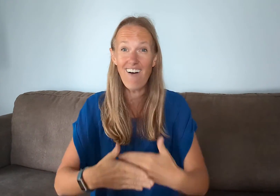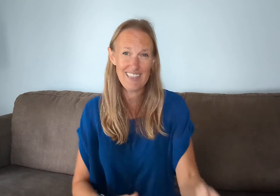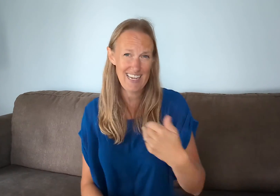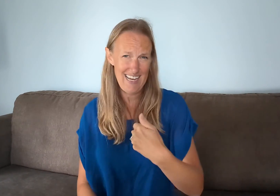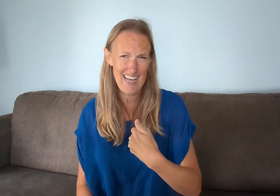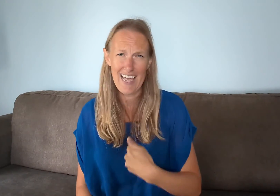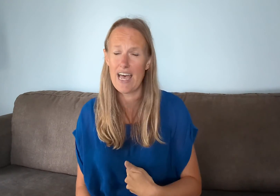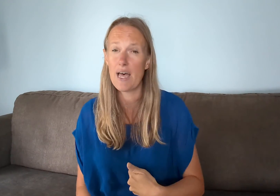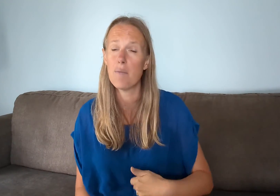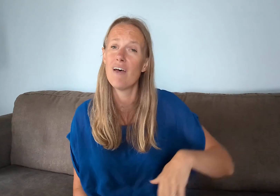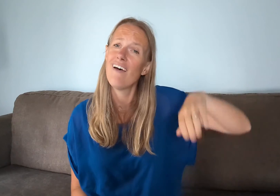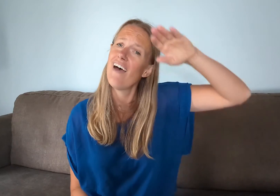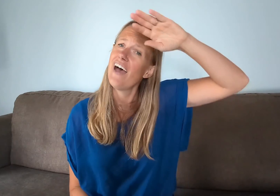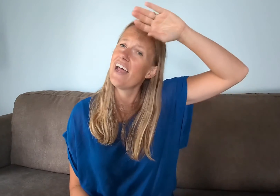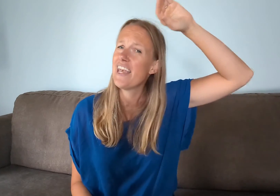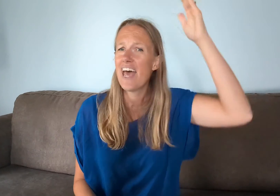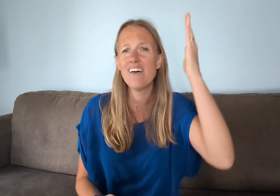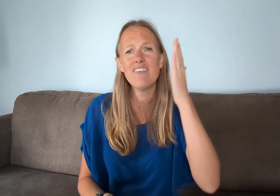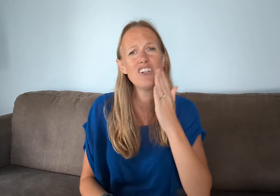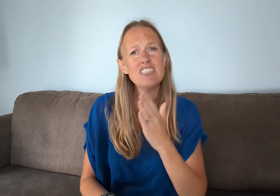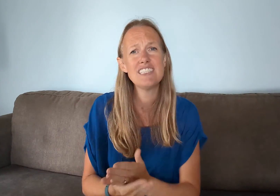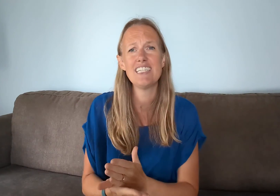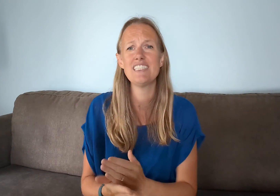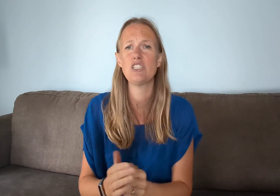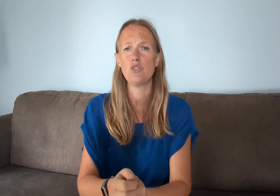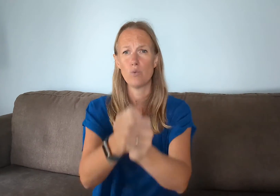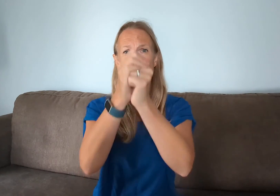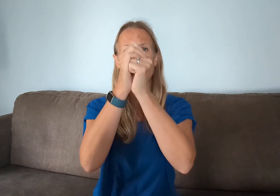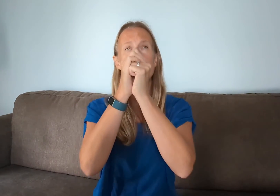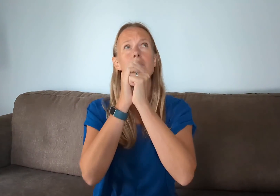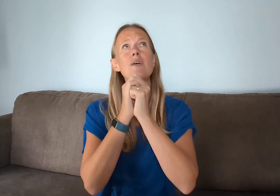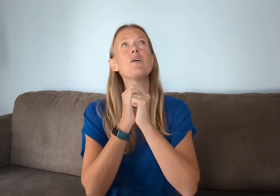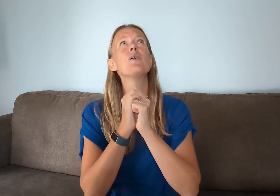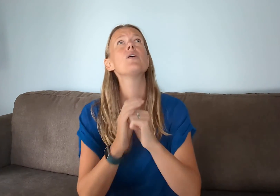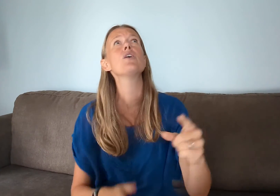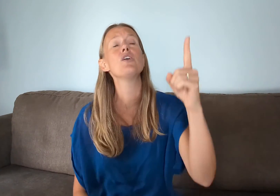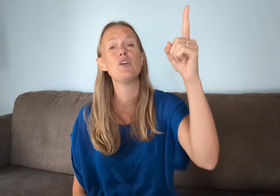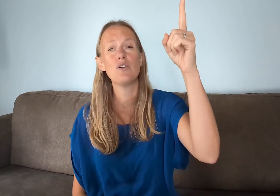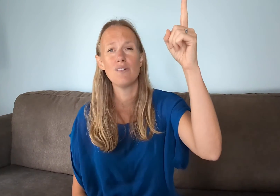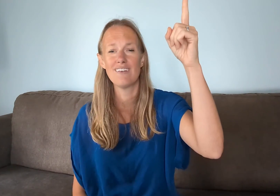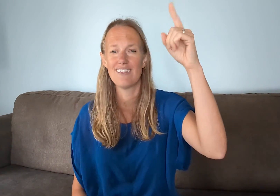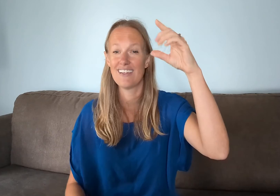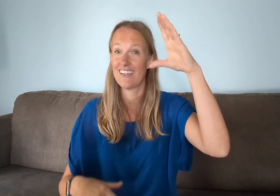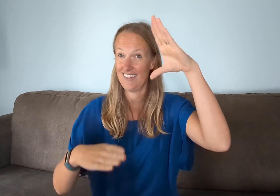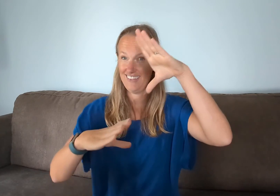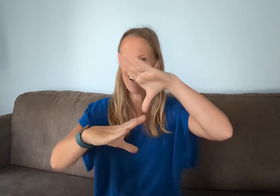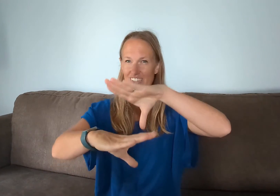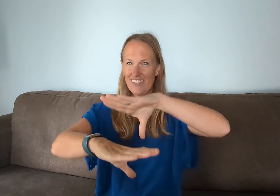all that I am, never cease to worship you. Now moving into